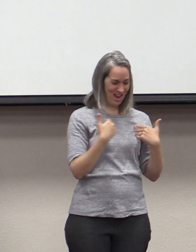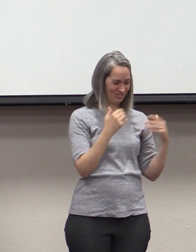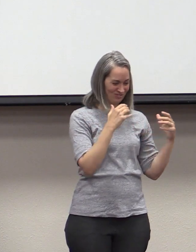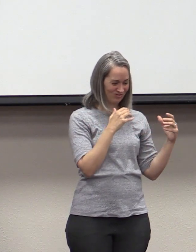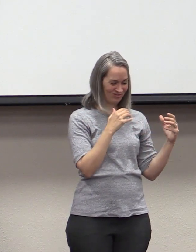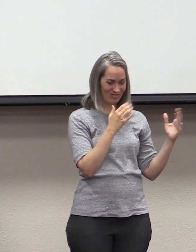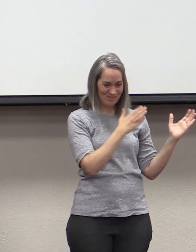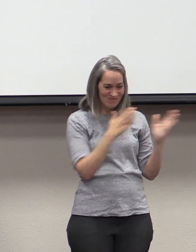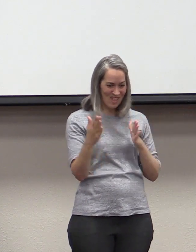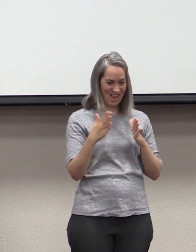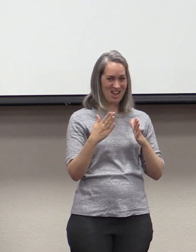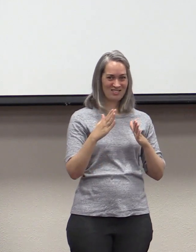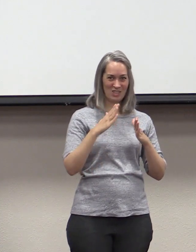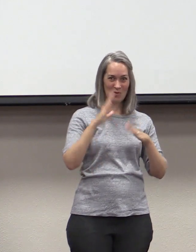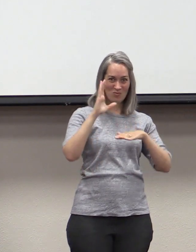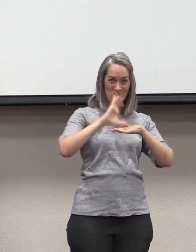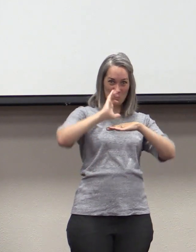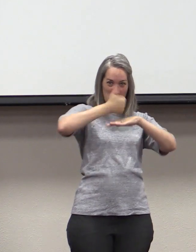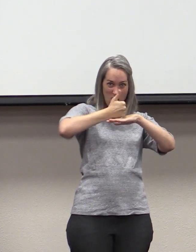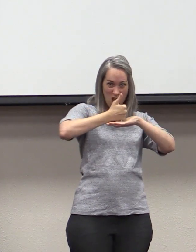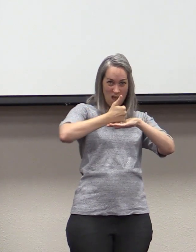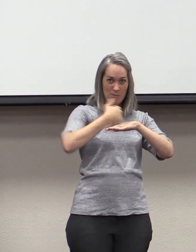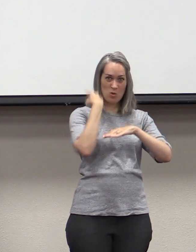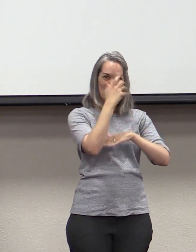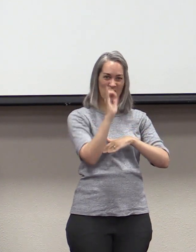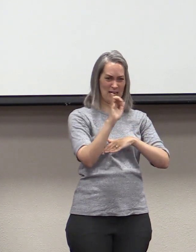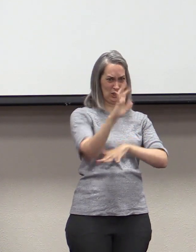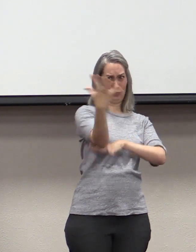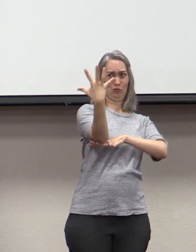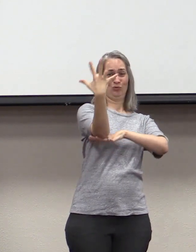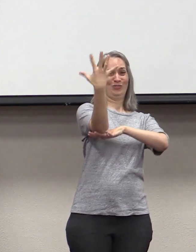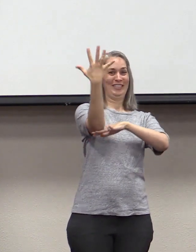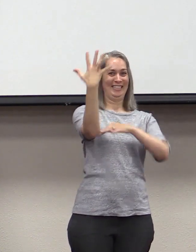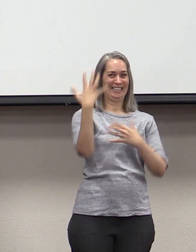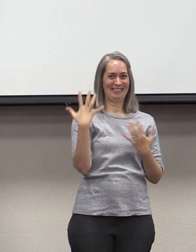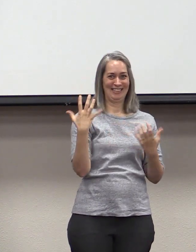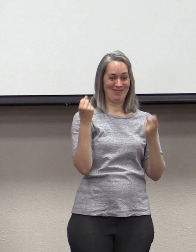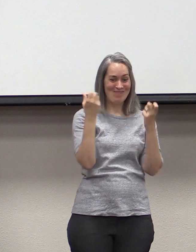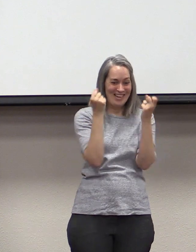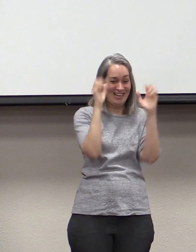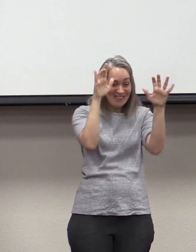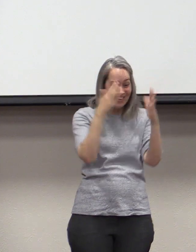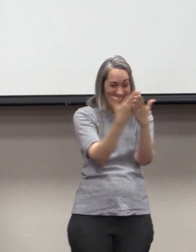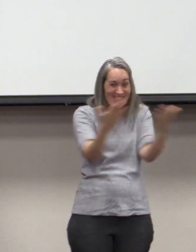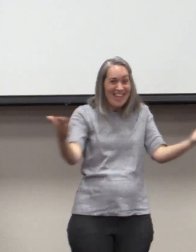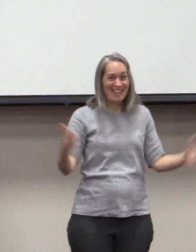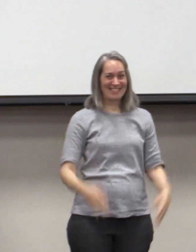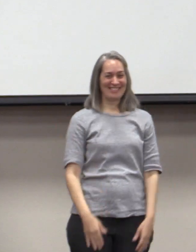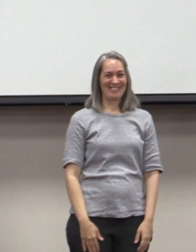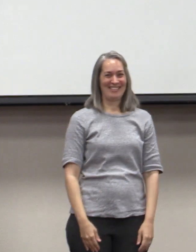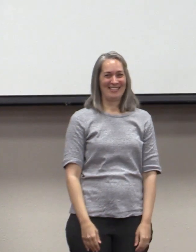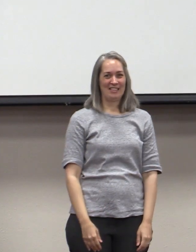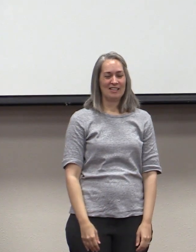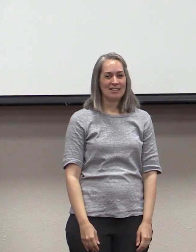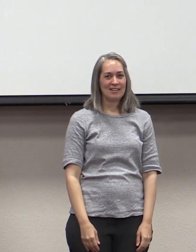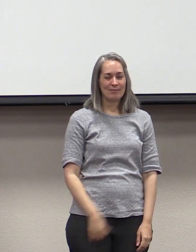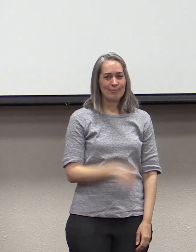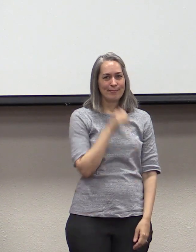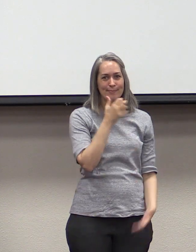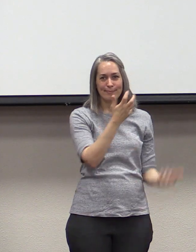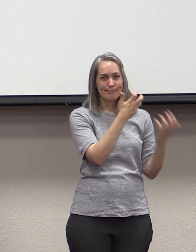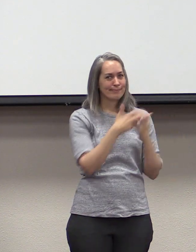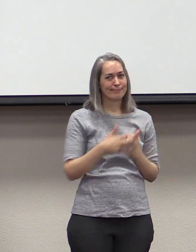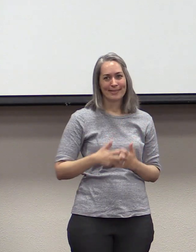going to plant this church, and it was going to look like a tree, and all these great things. But it didn't work out.